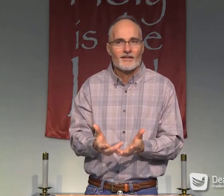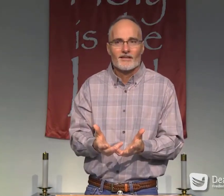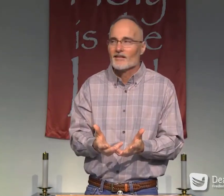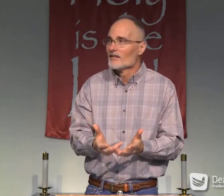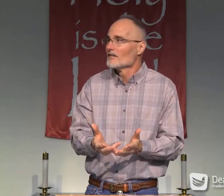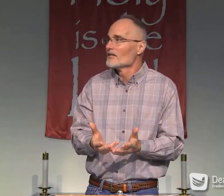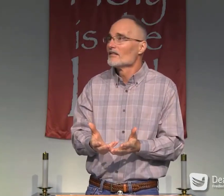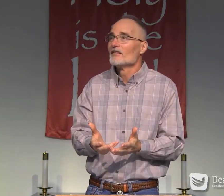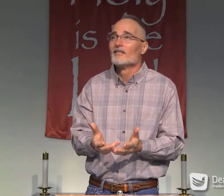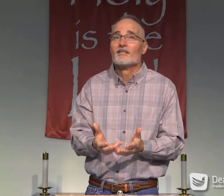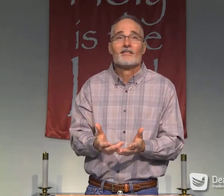this world,